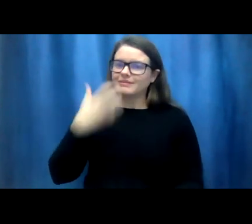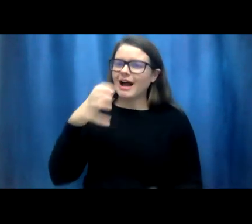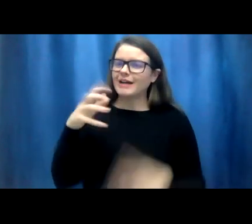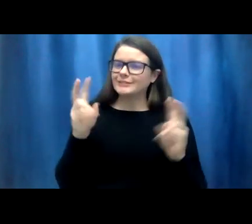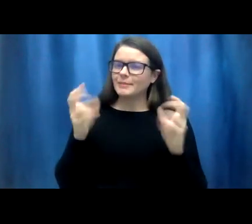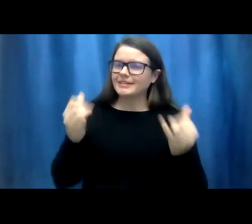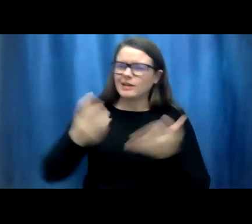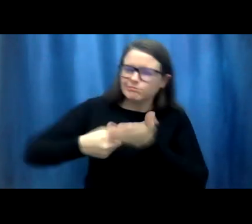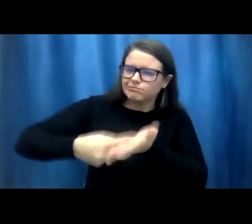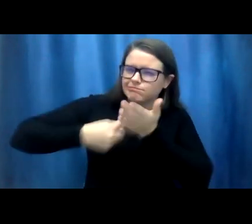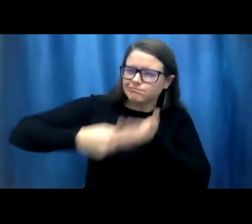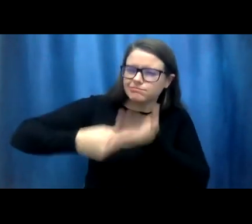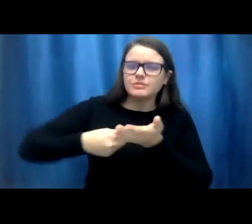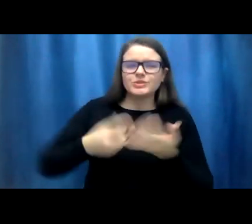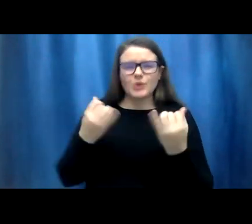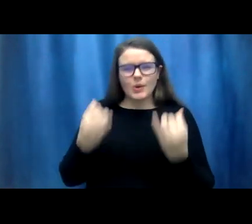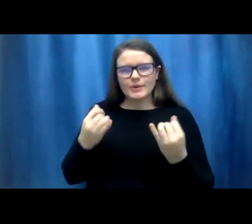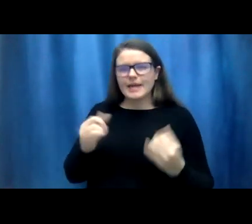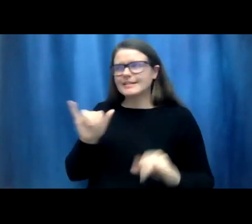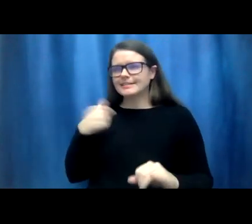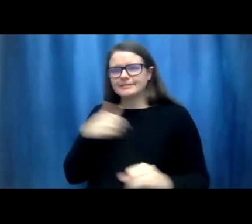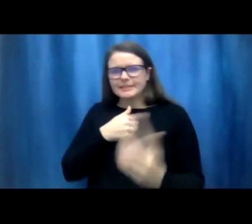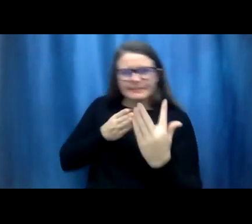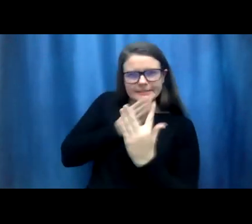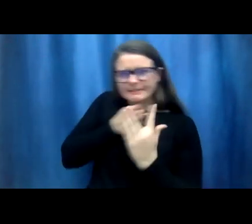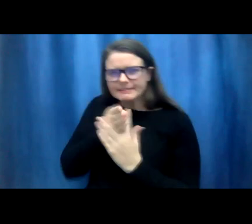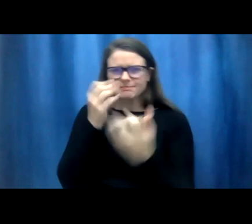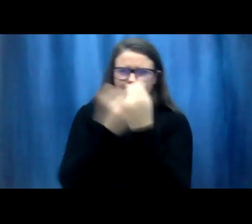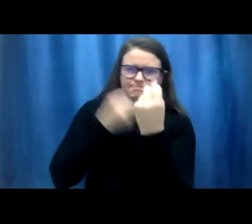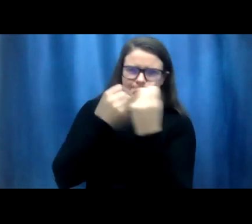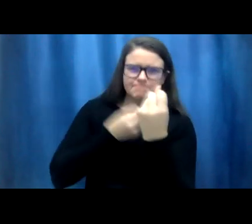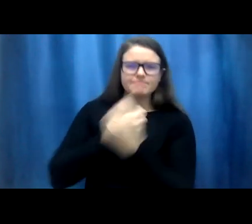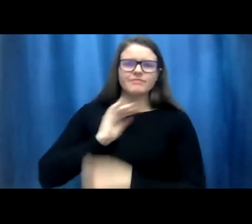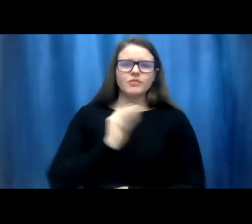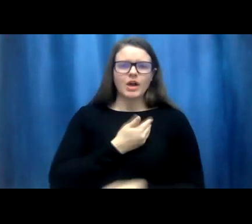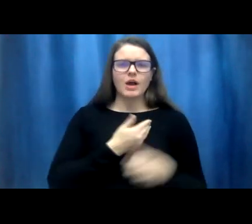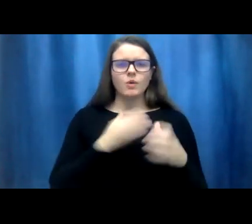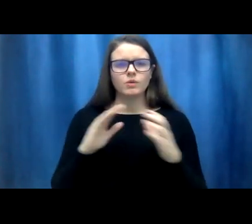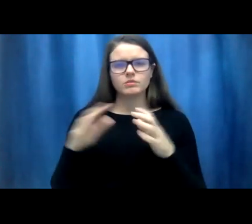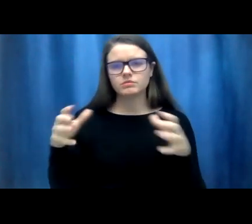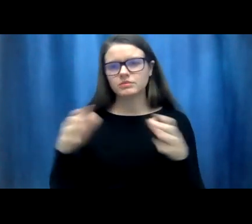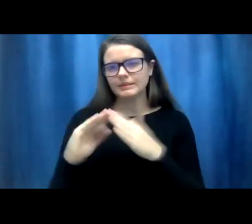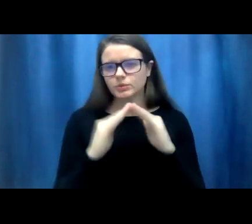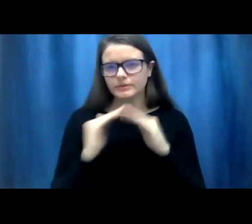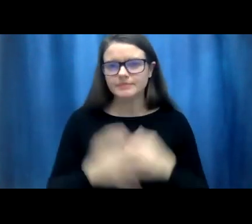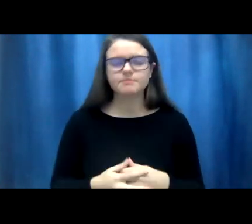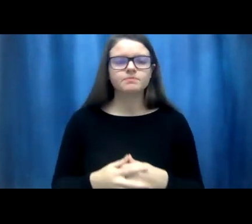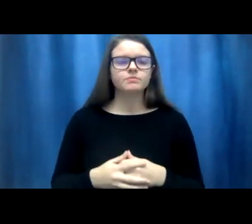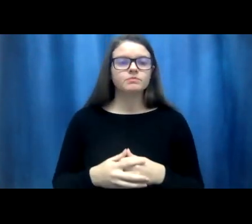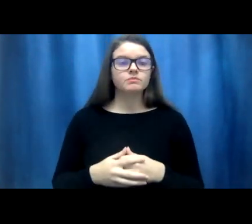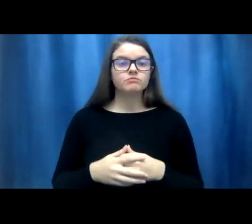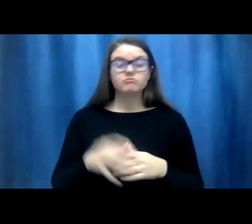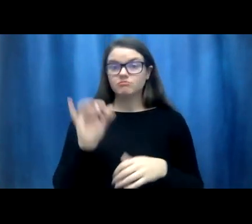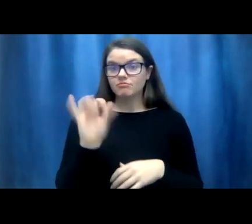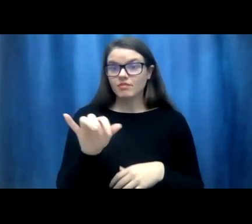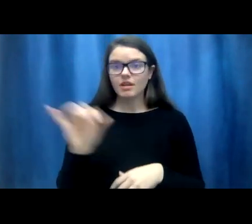we're trying to push through it and be advocate for our community. With that, we also